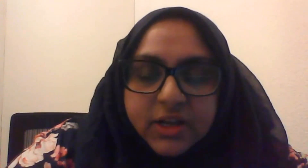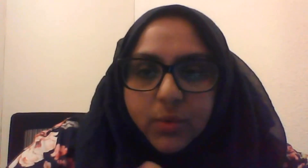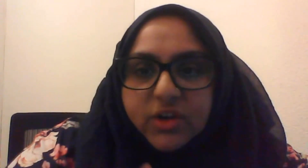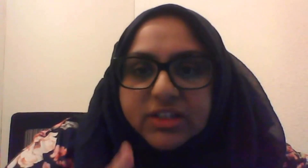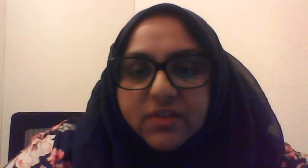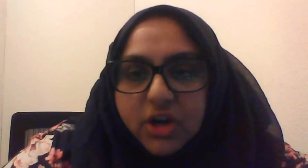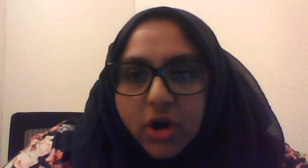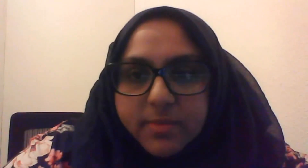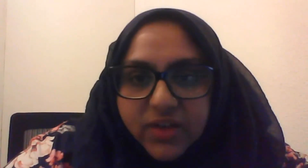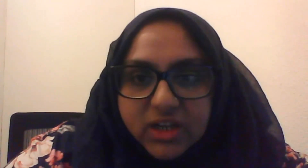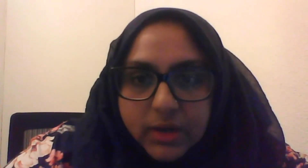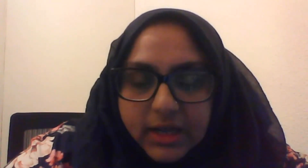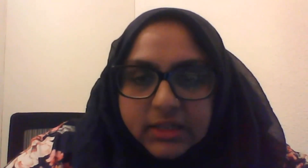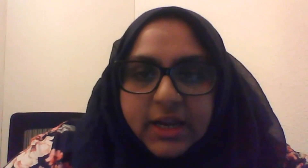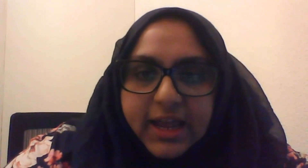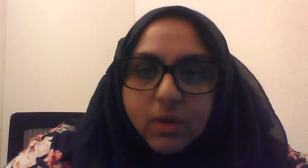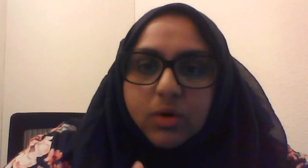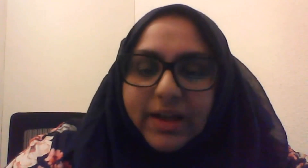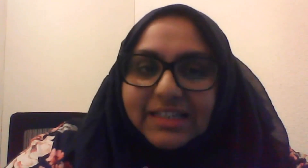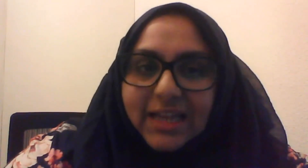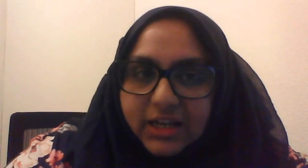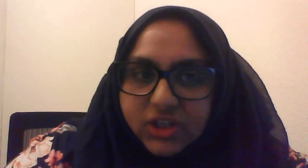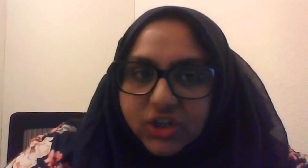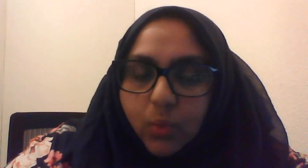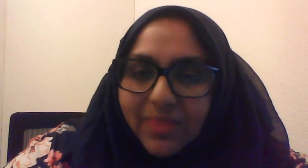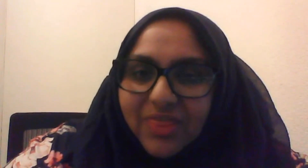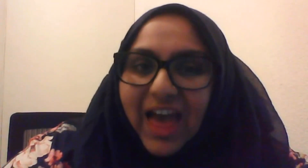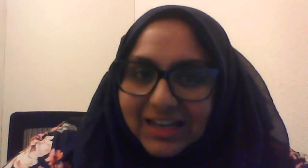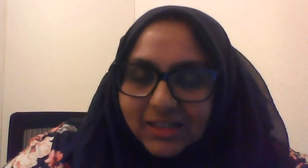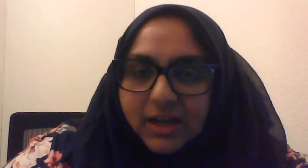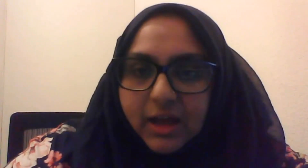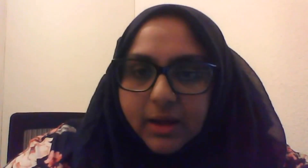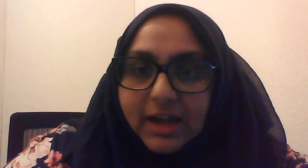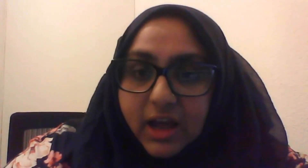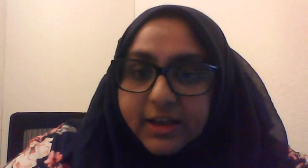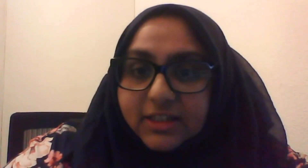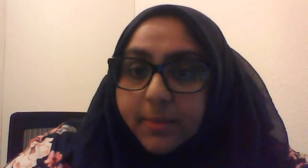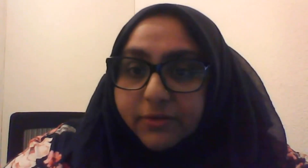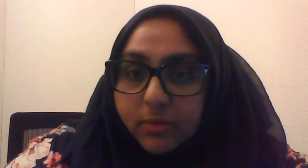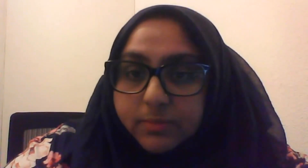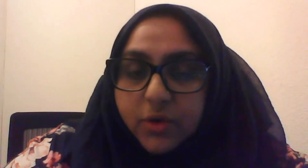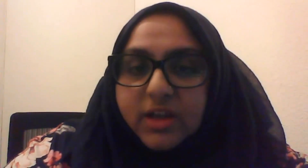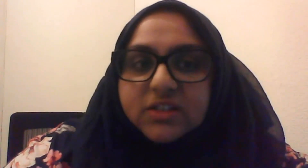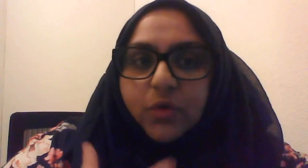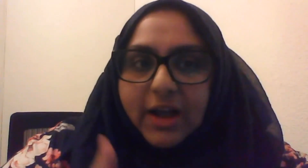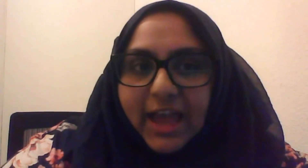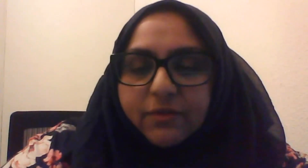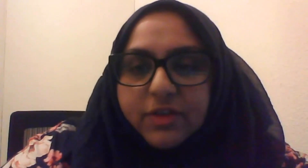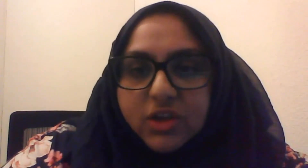so when you receive an anonymous venue alert, it will indicate to you when that alert is coming from. So it's for the